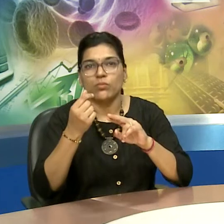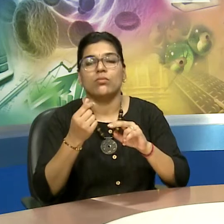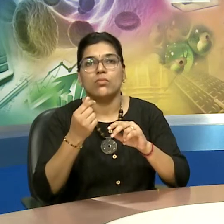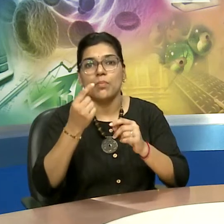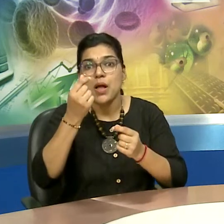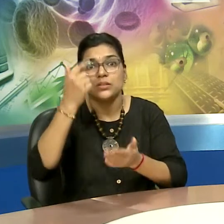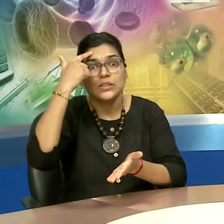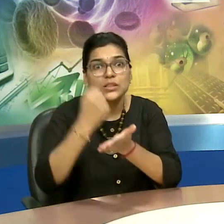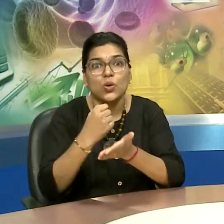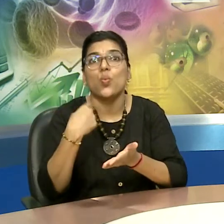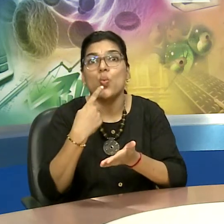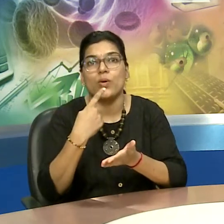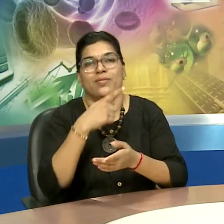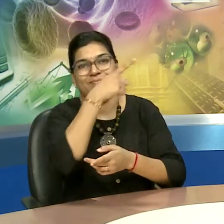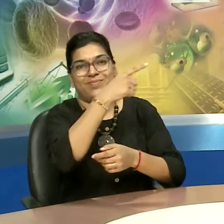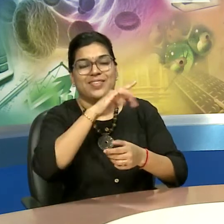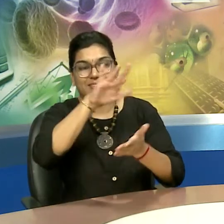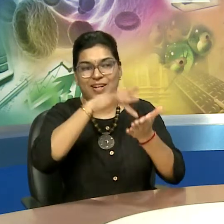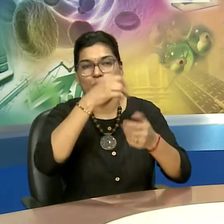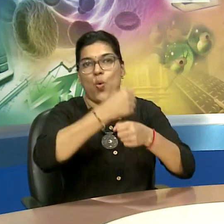the union for